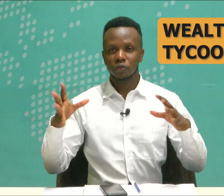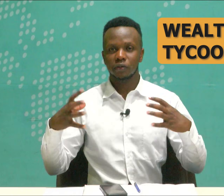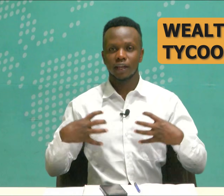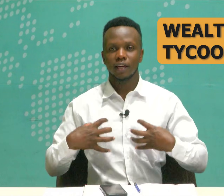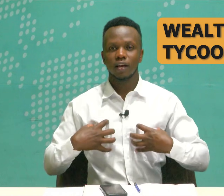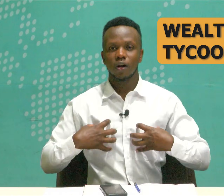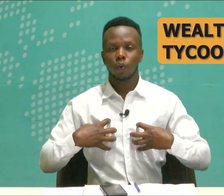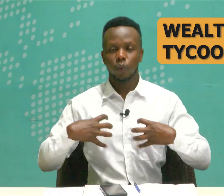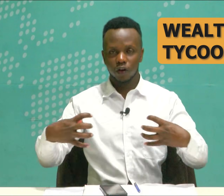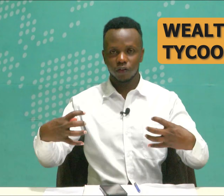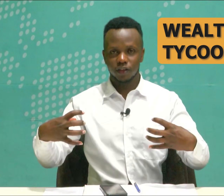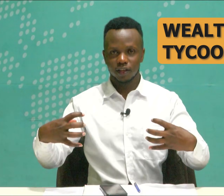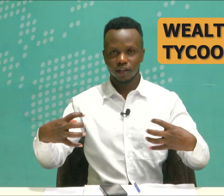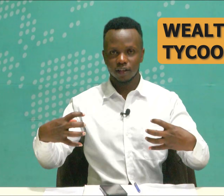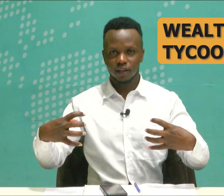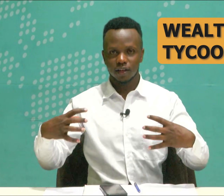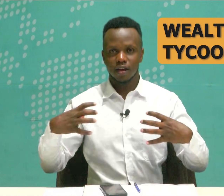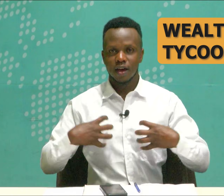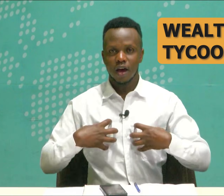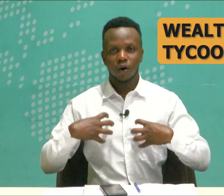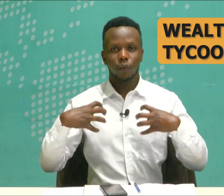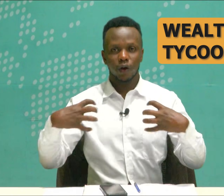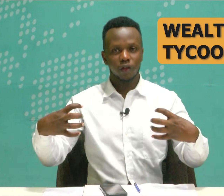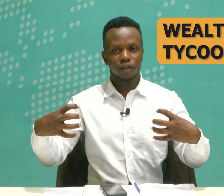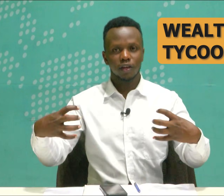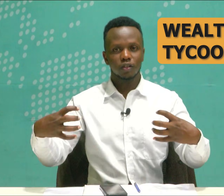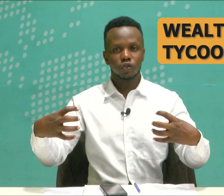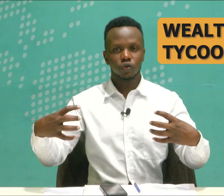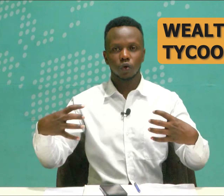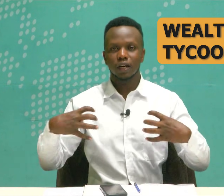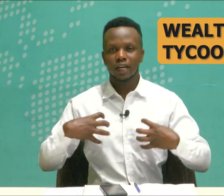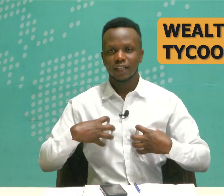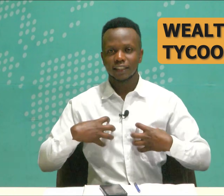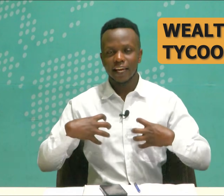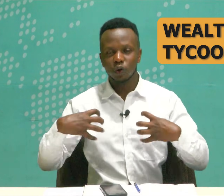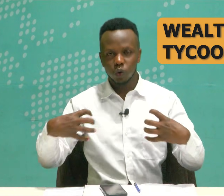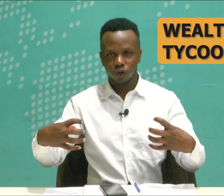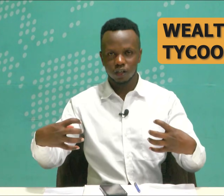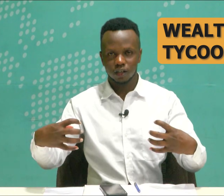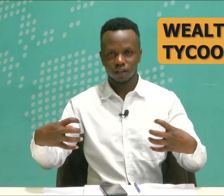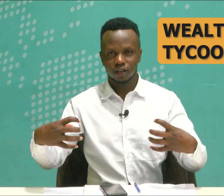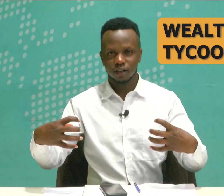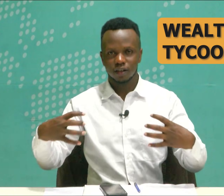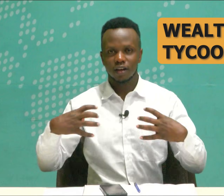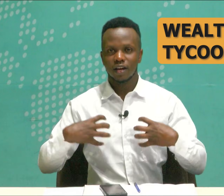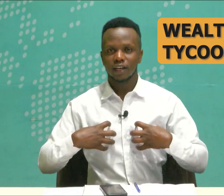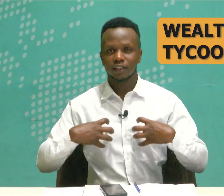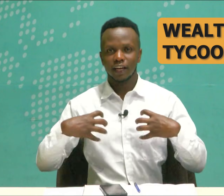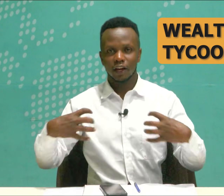say wealthy, wealthy stroke tycoon, tycoon.